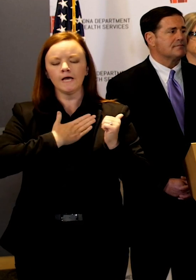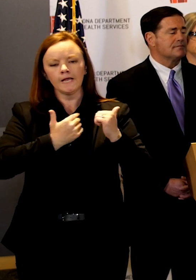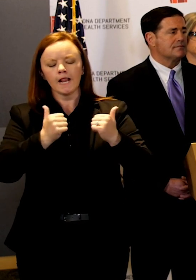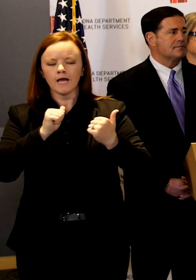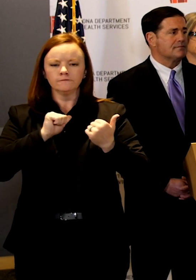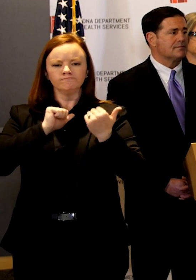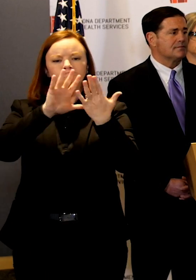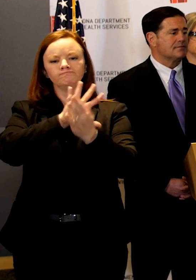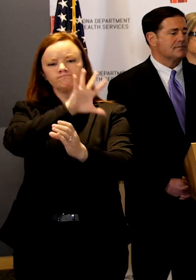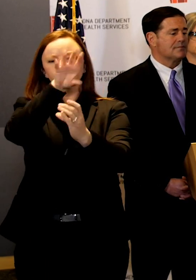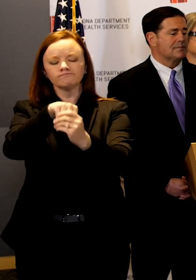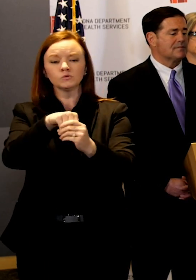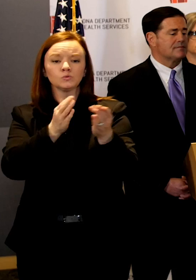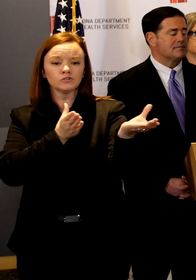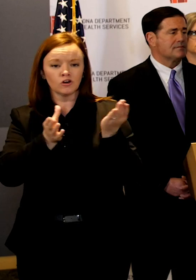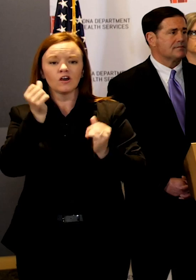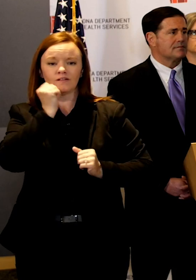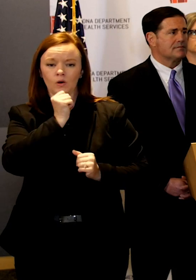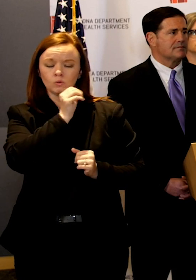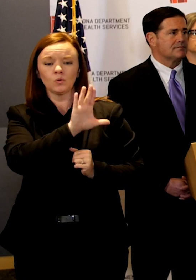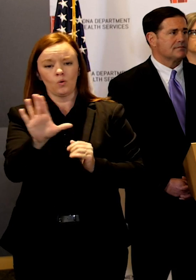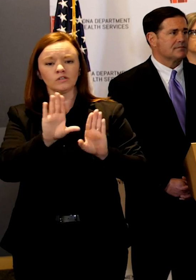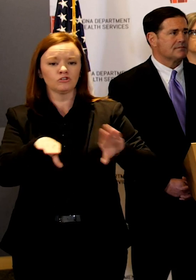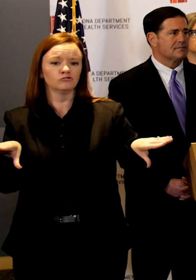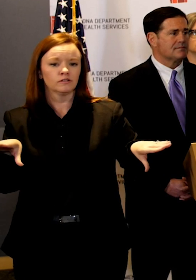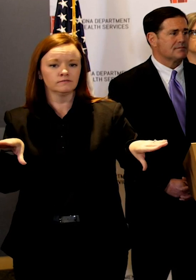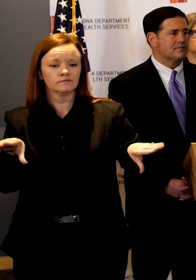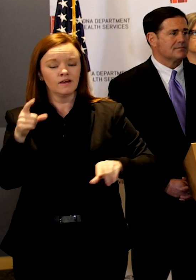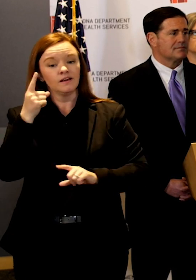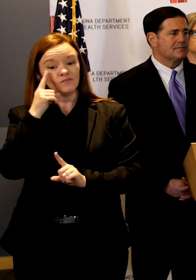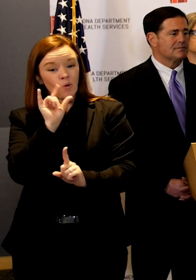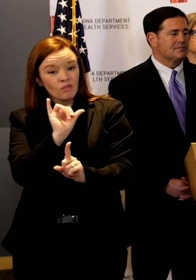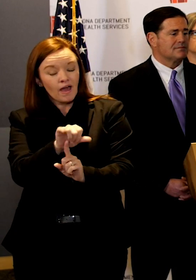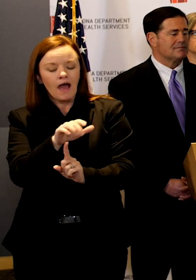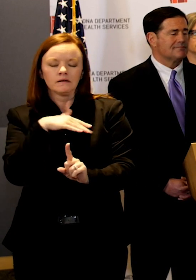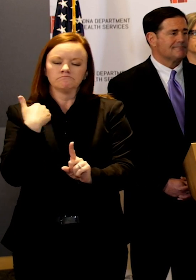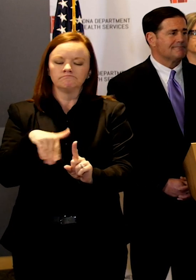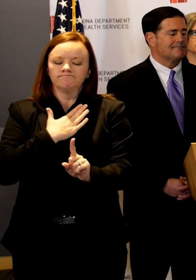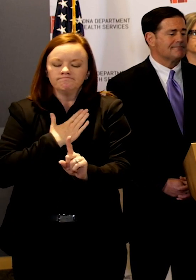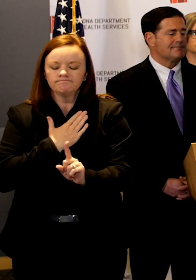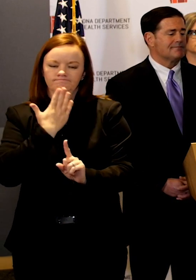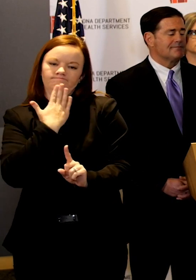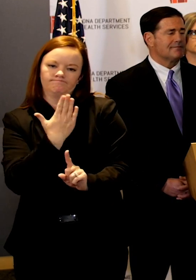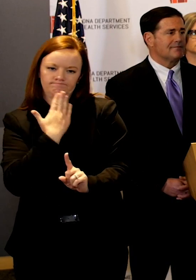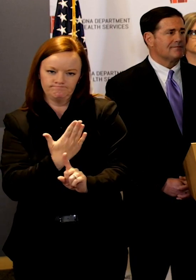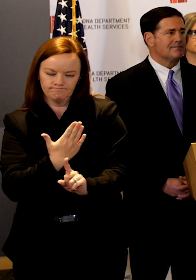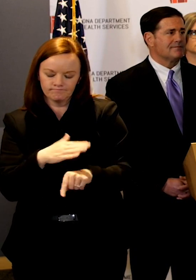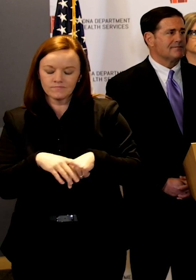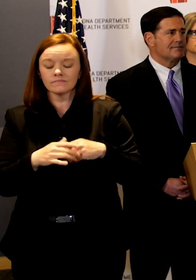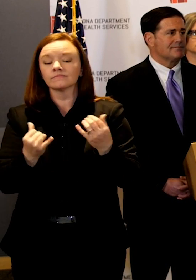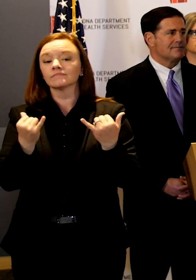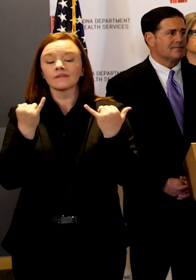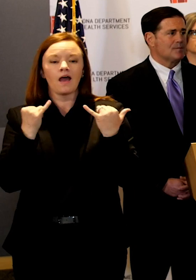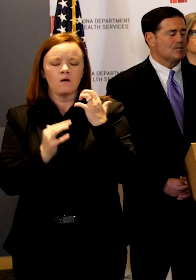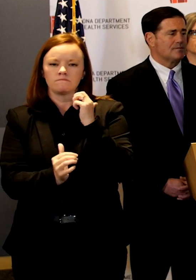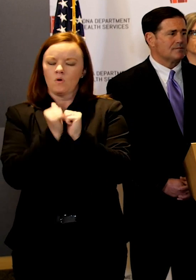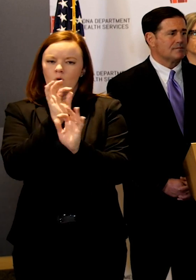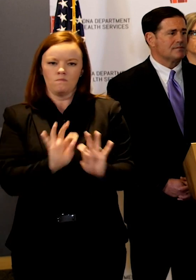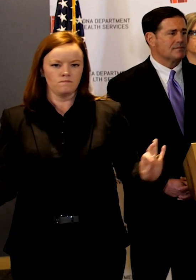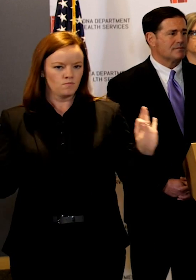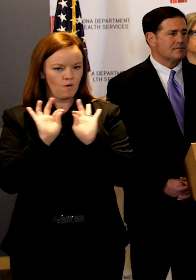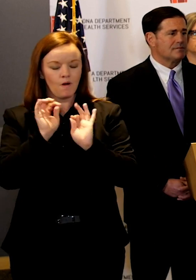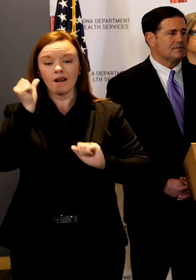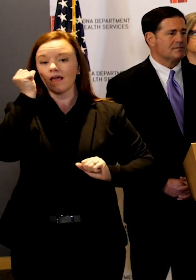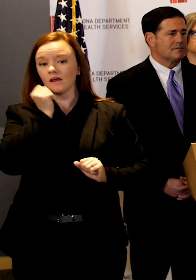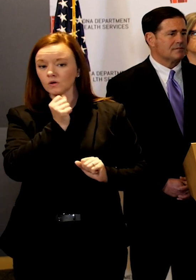serve Arizona's children, and for that, you will forever have my gratitude. Now more than ever,